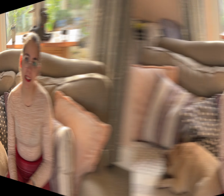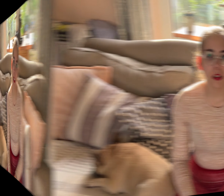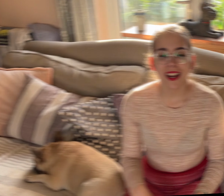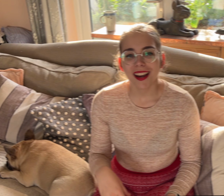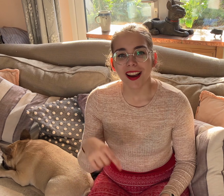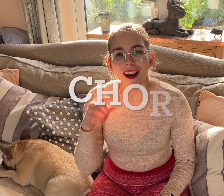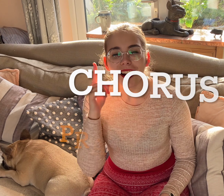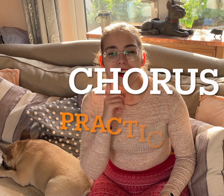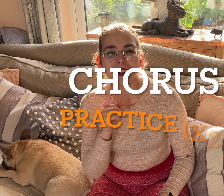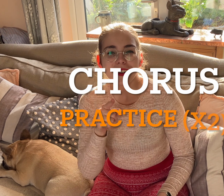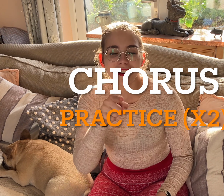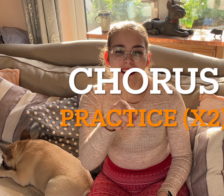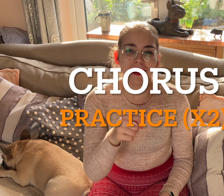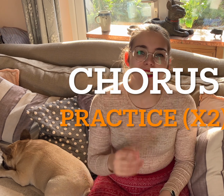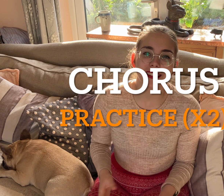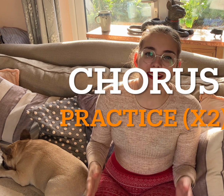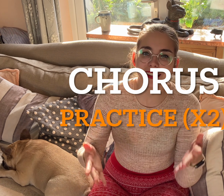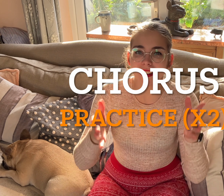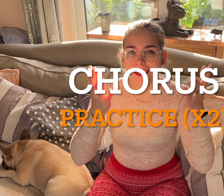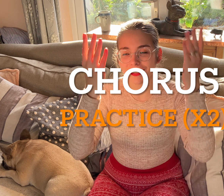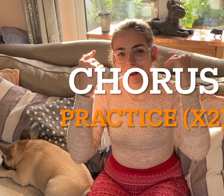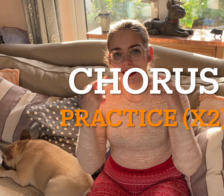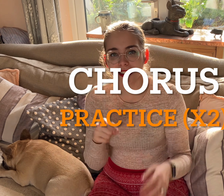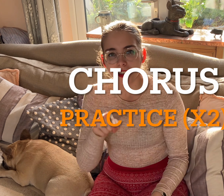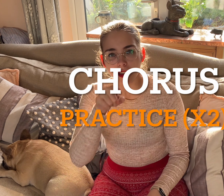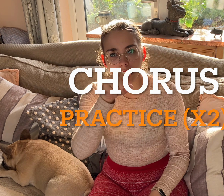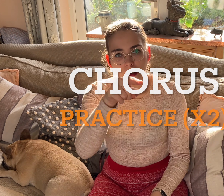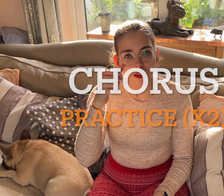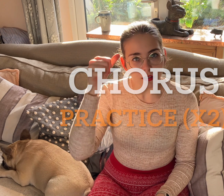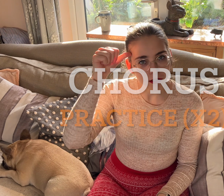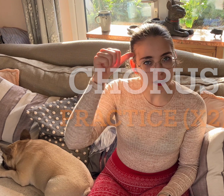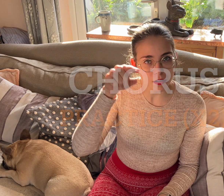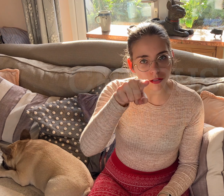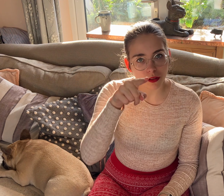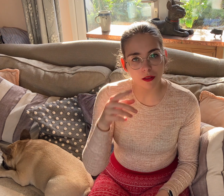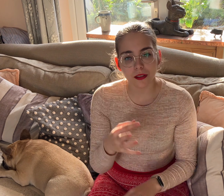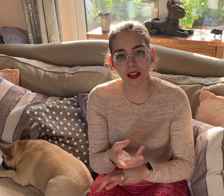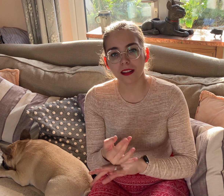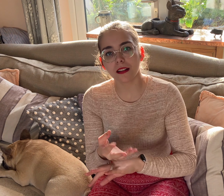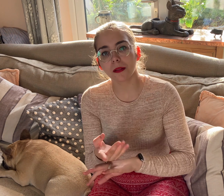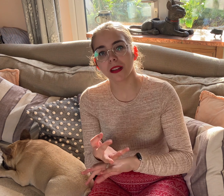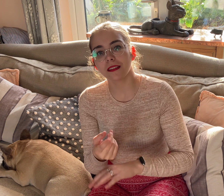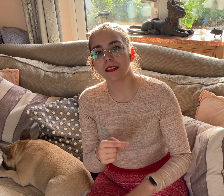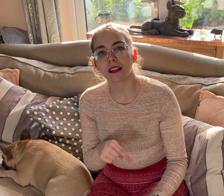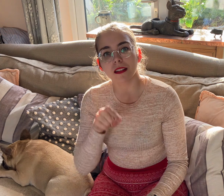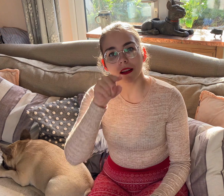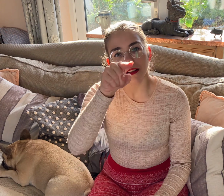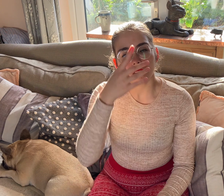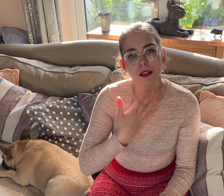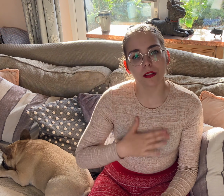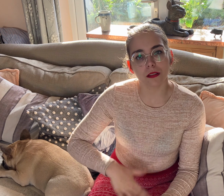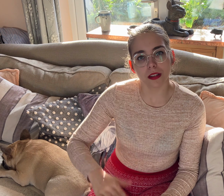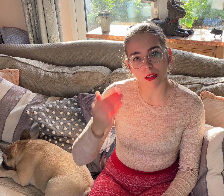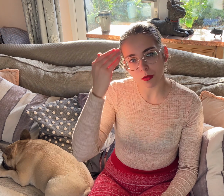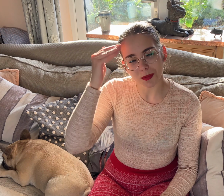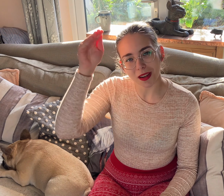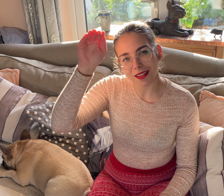Oh girl, you're shining. Oh know you're a diamond. You need reminding.